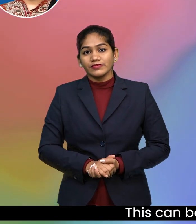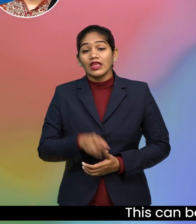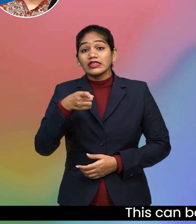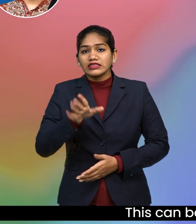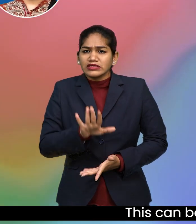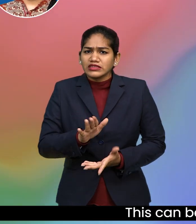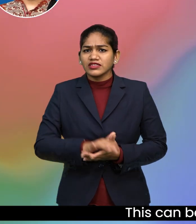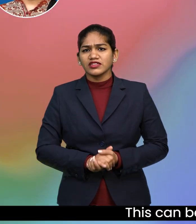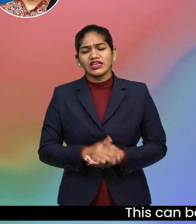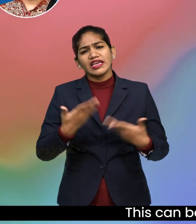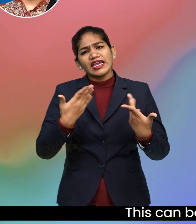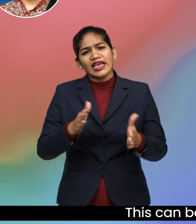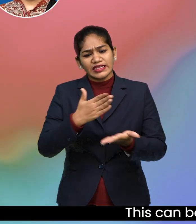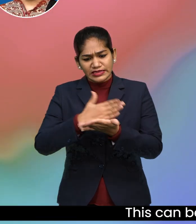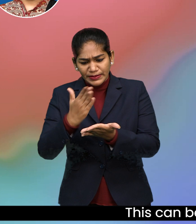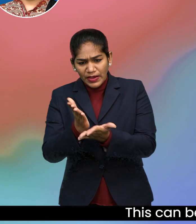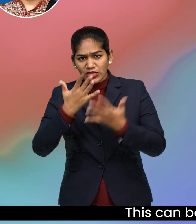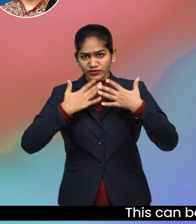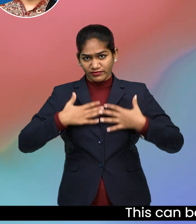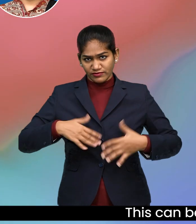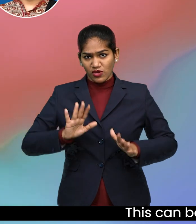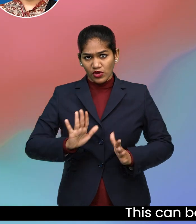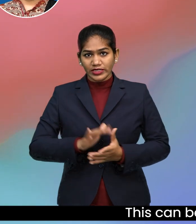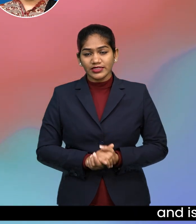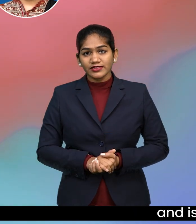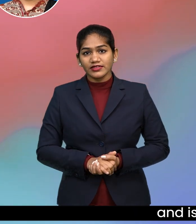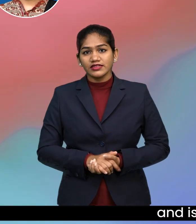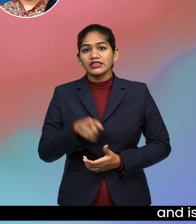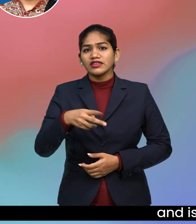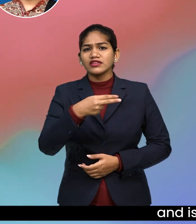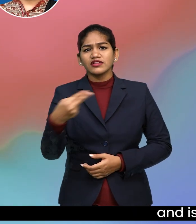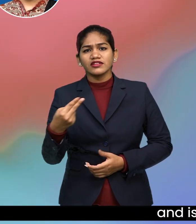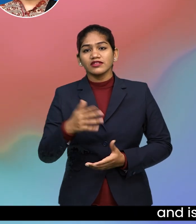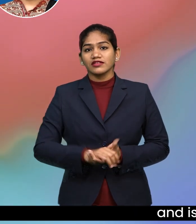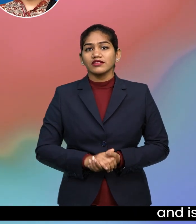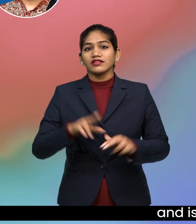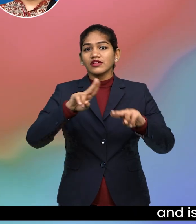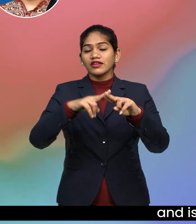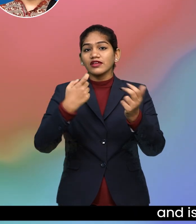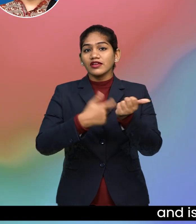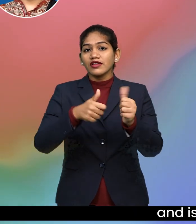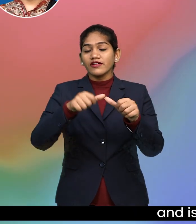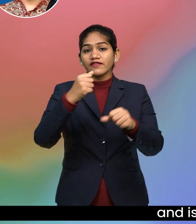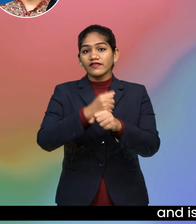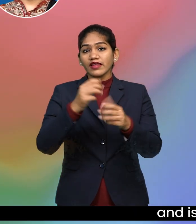This can be from any part of the body and is called fragmentation.